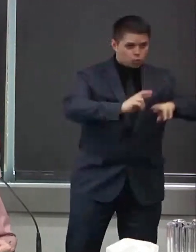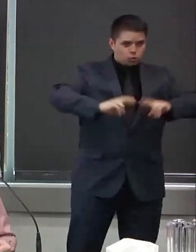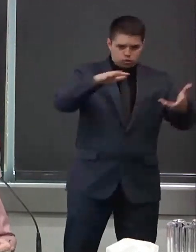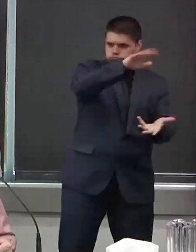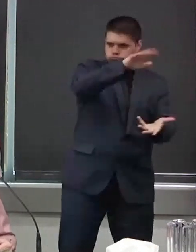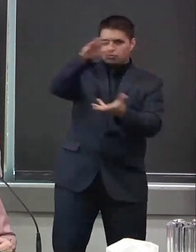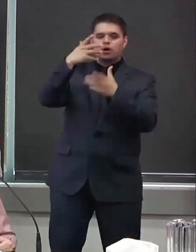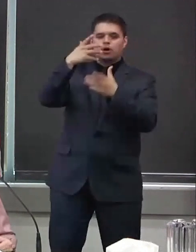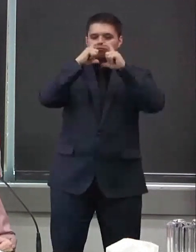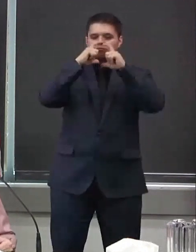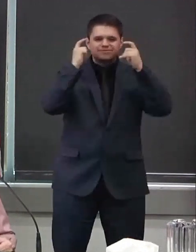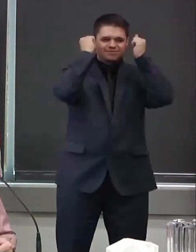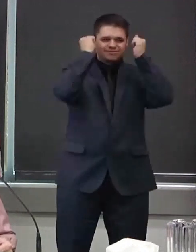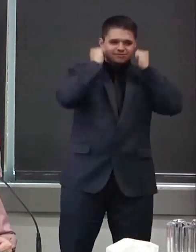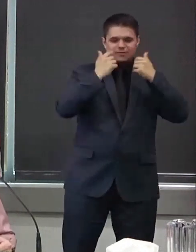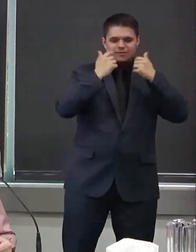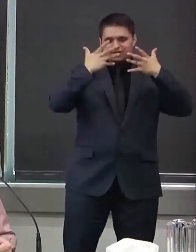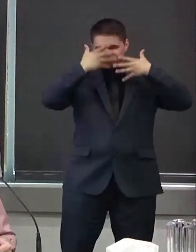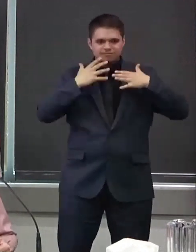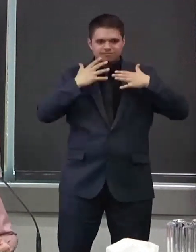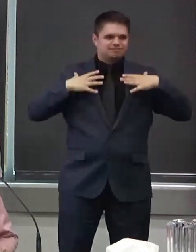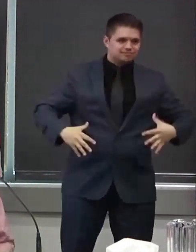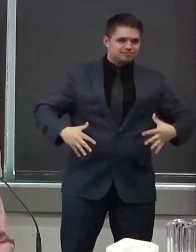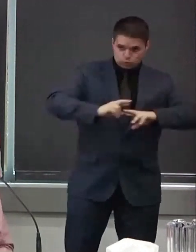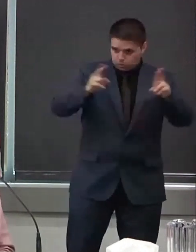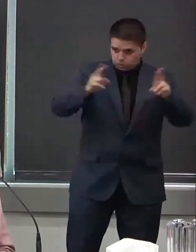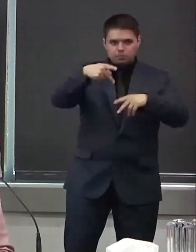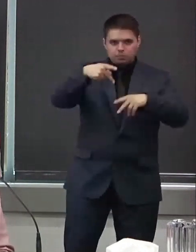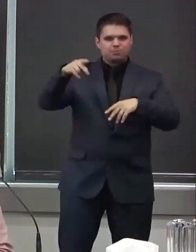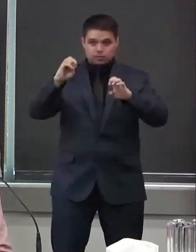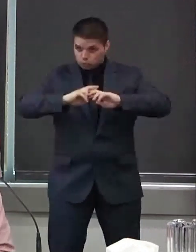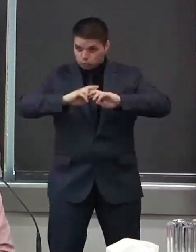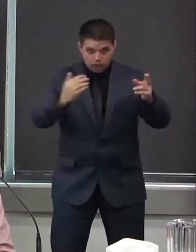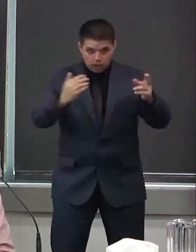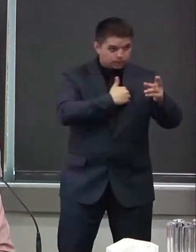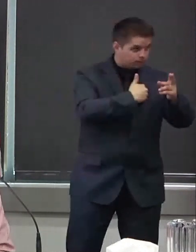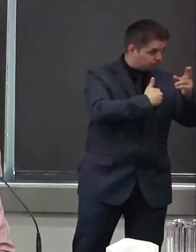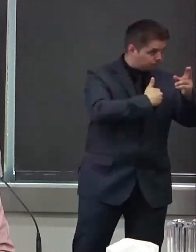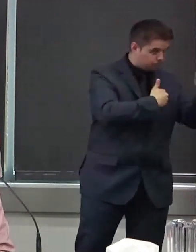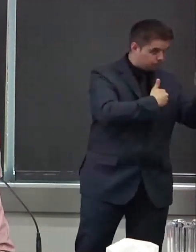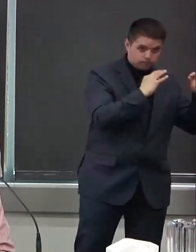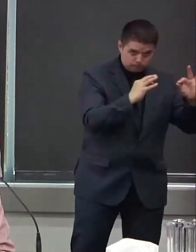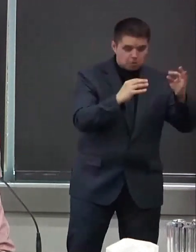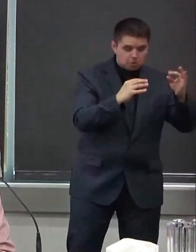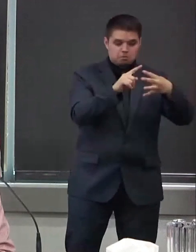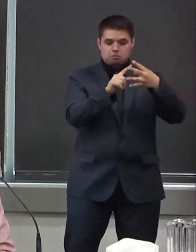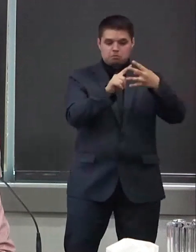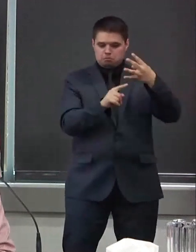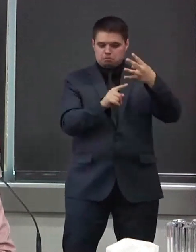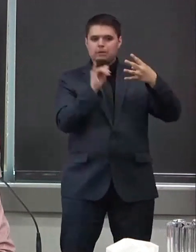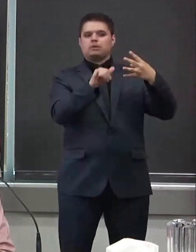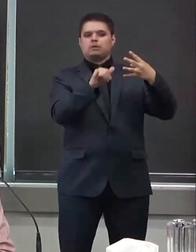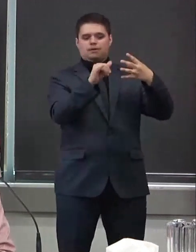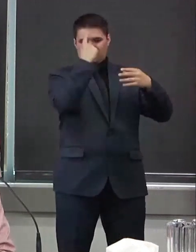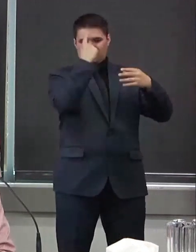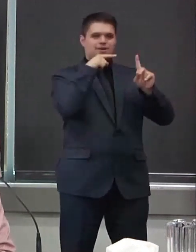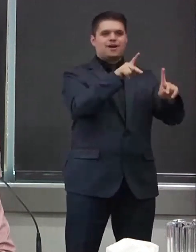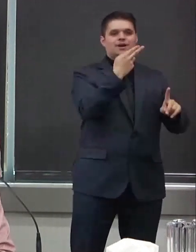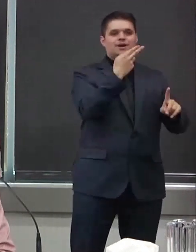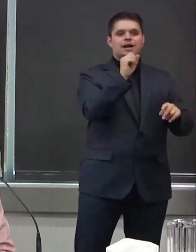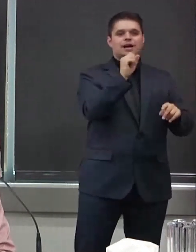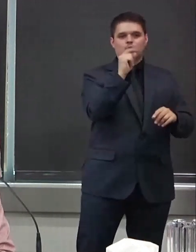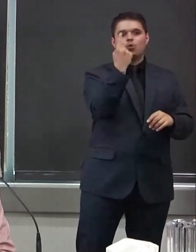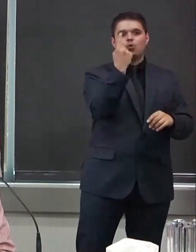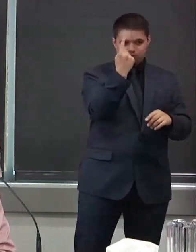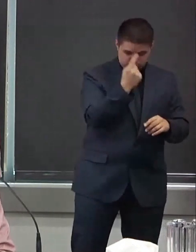in cases if that became apparent in our state? To date, 35 counties met these initial criteria, which